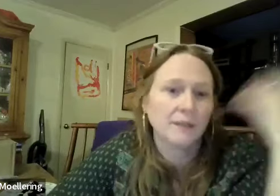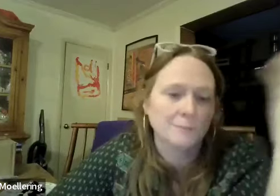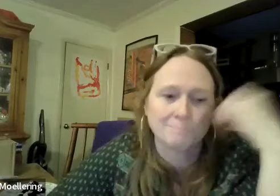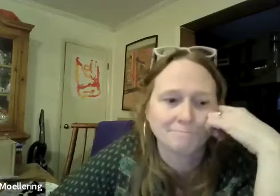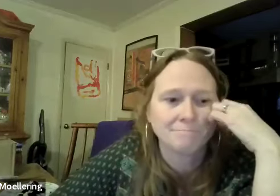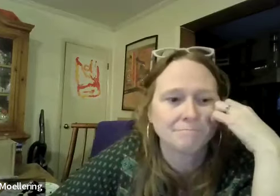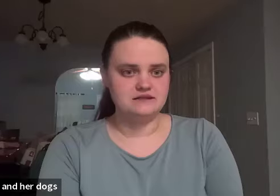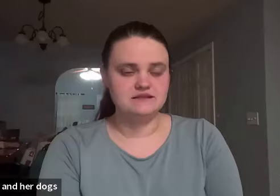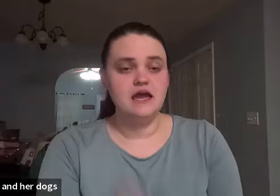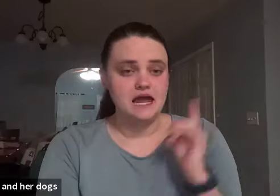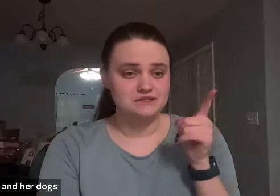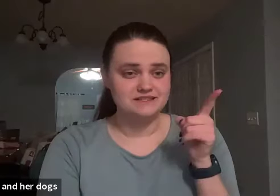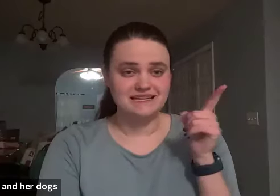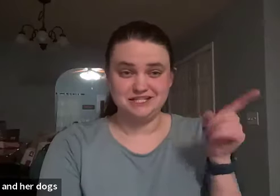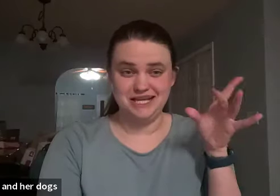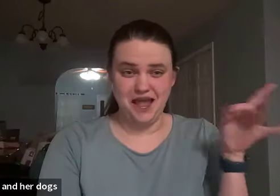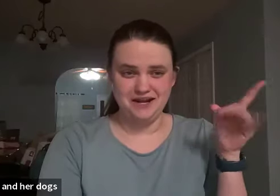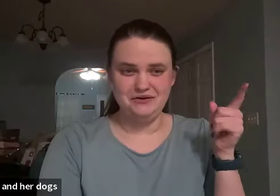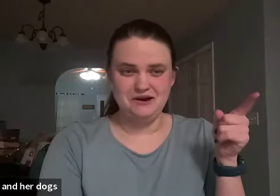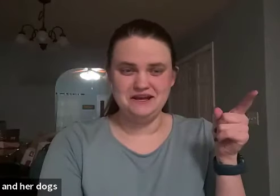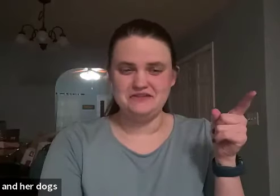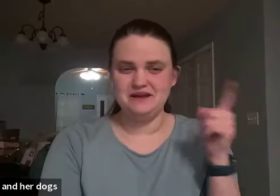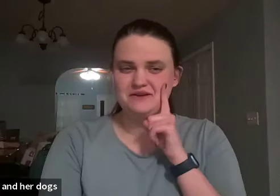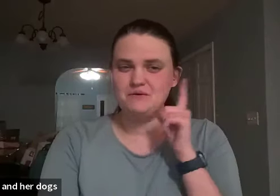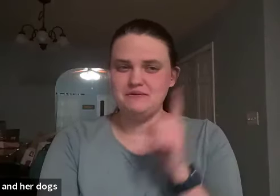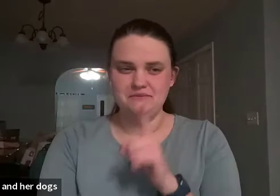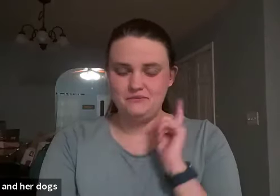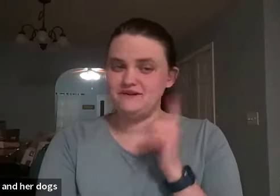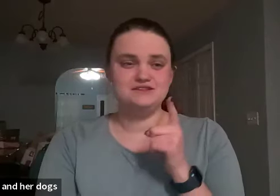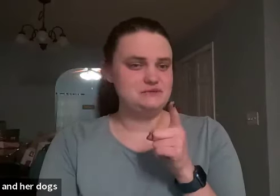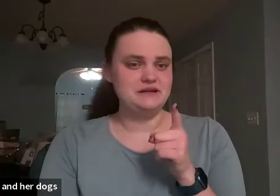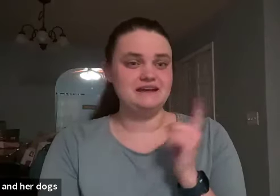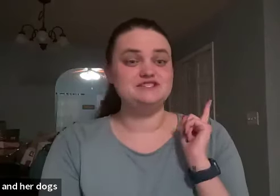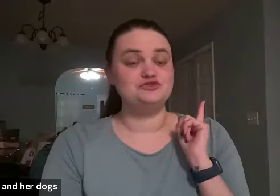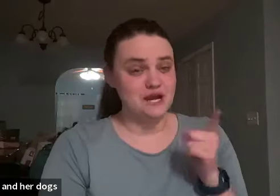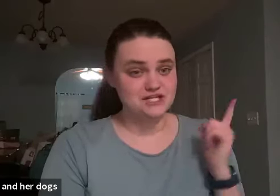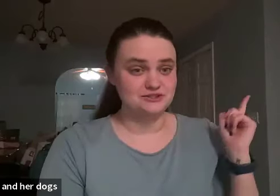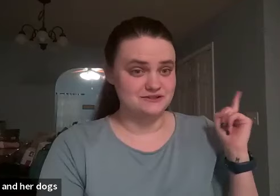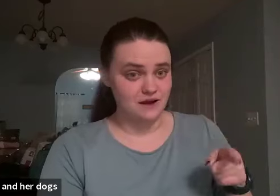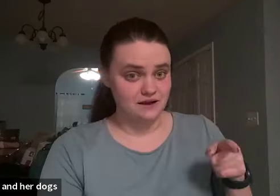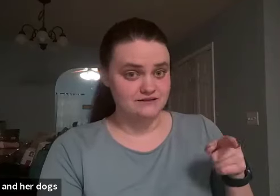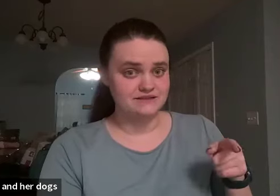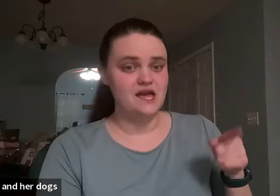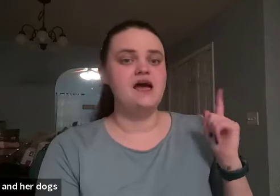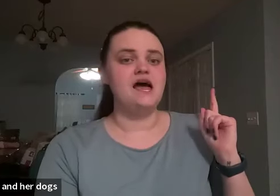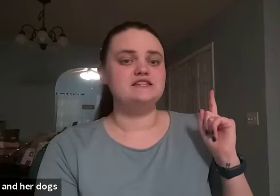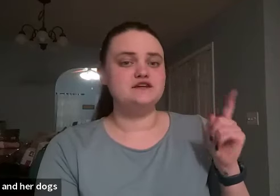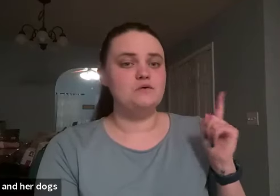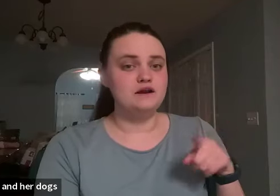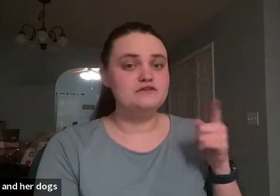know. Yes. And I was going to say, because she added a word here that I know we have not talked about yet, is directional signs. And so what are